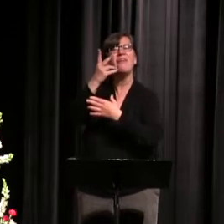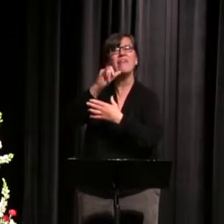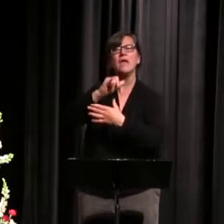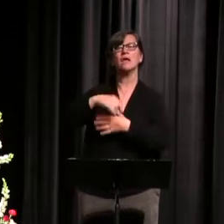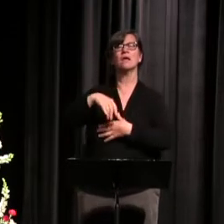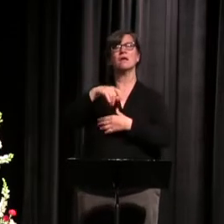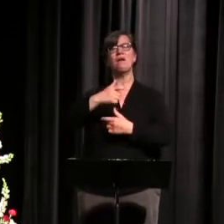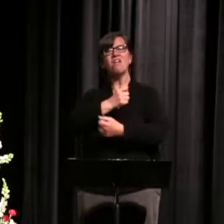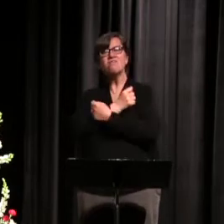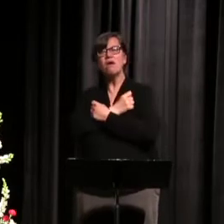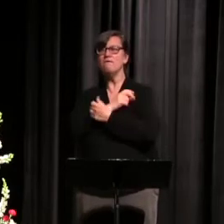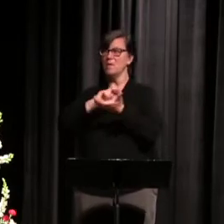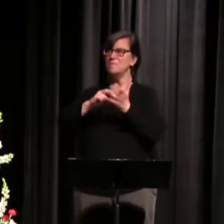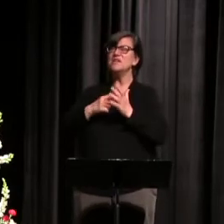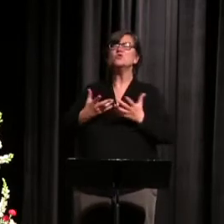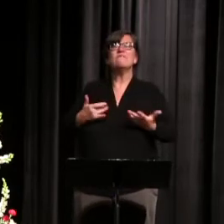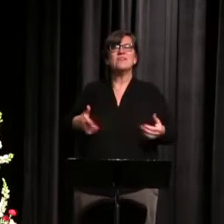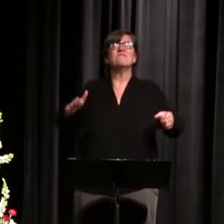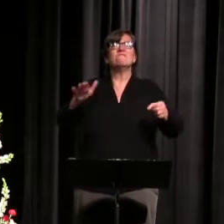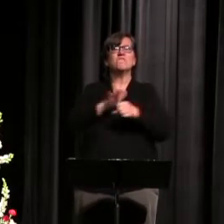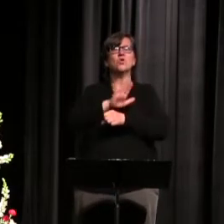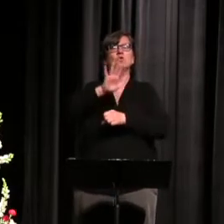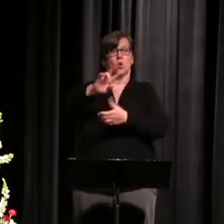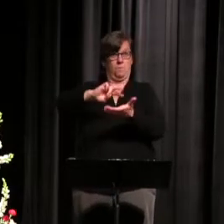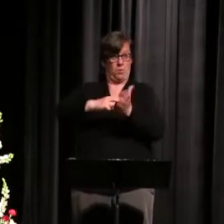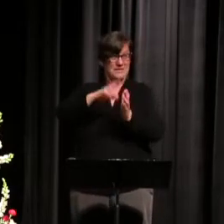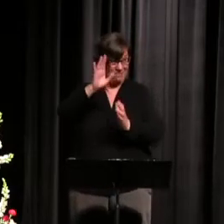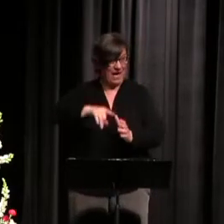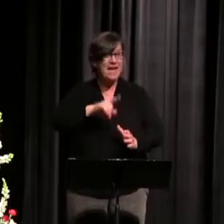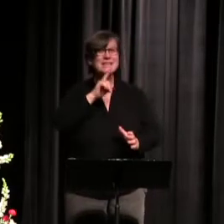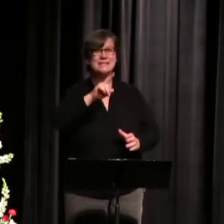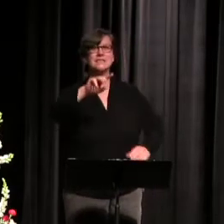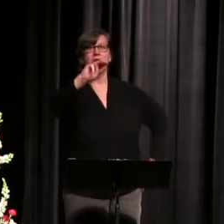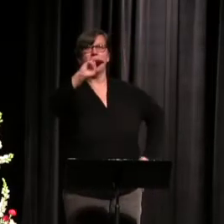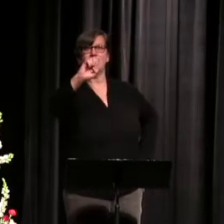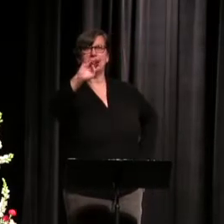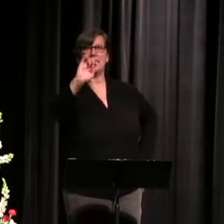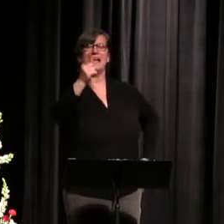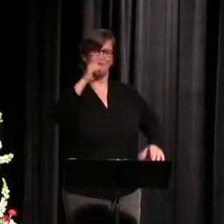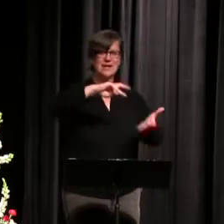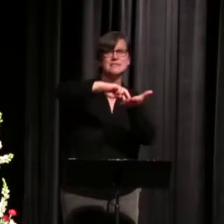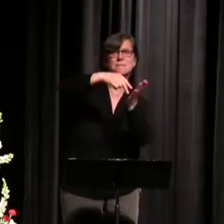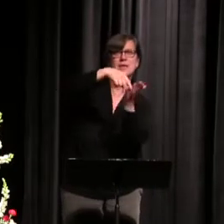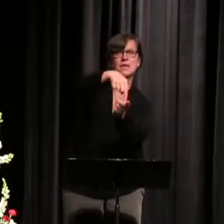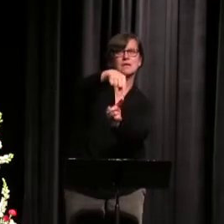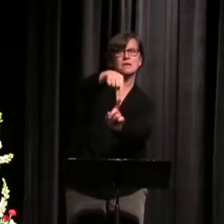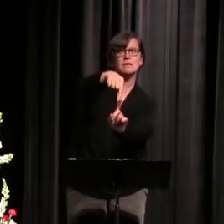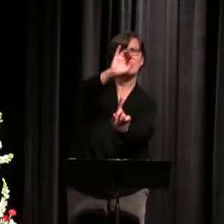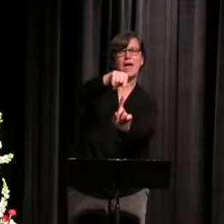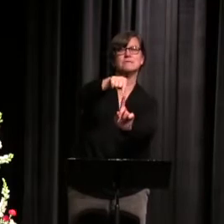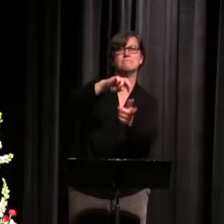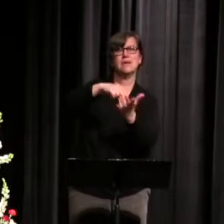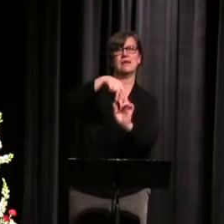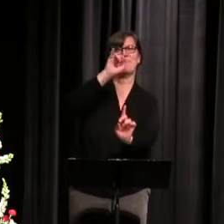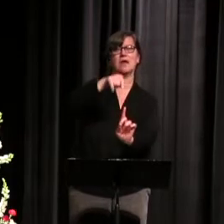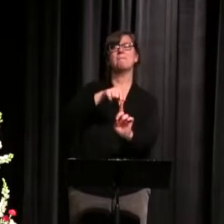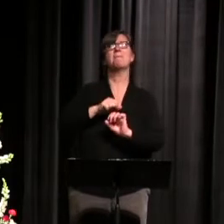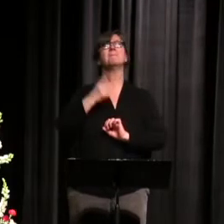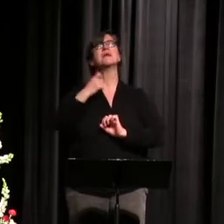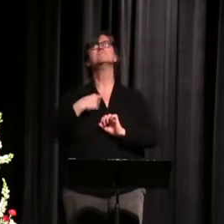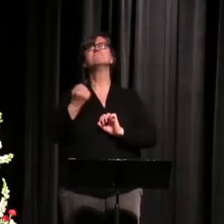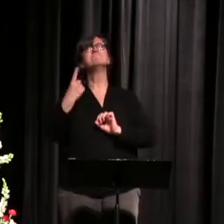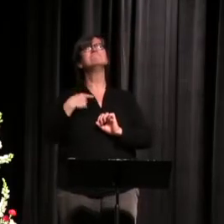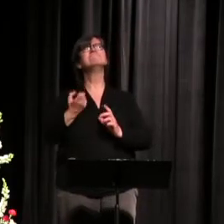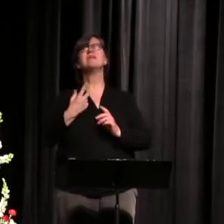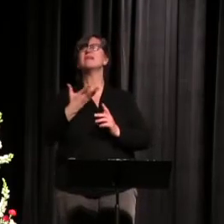That is your meaning. And I need you to remember that always, because there are going to be things that happen in your life that